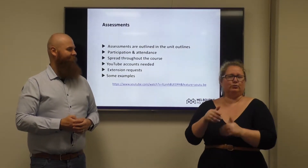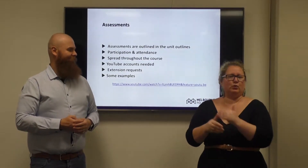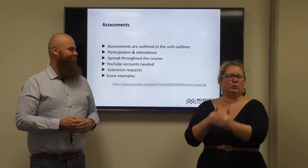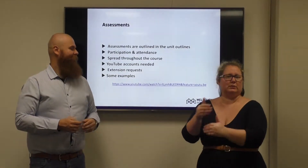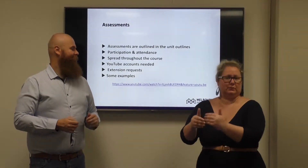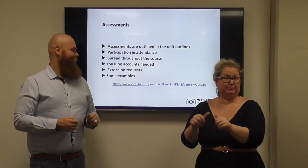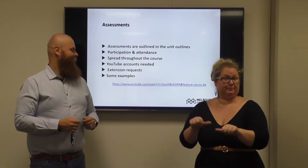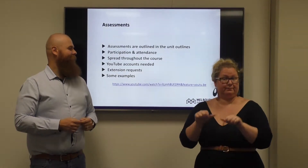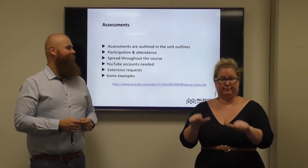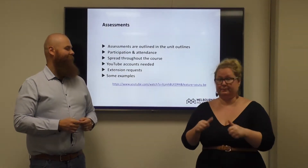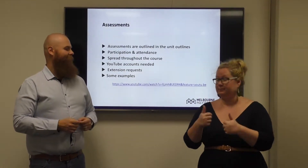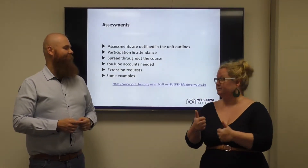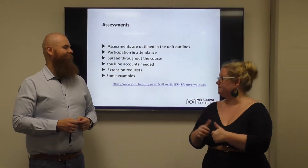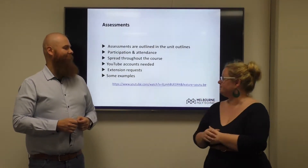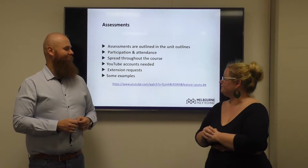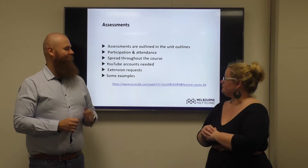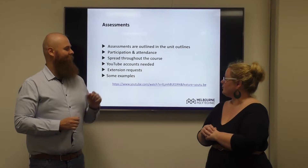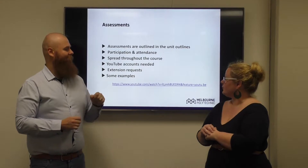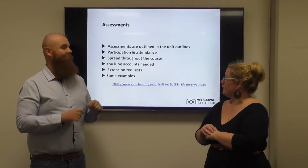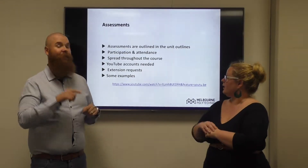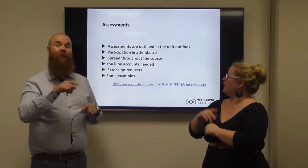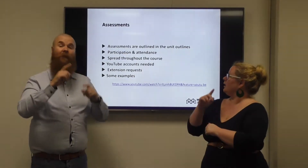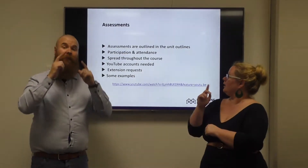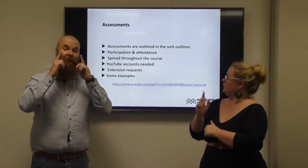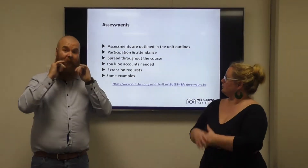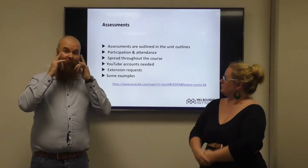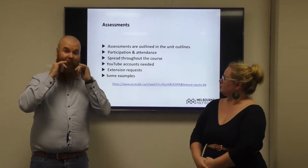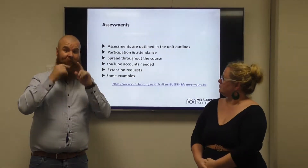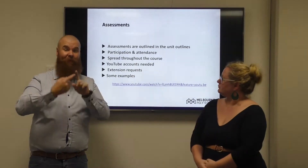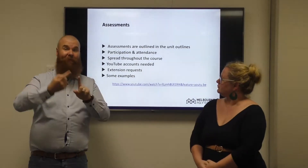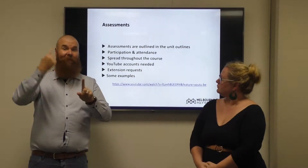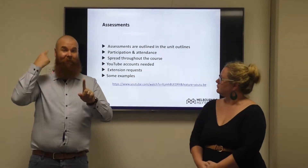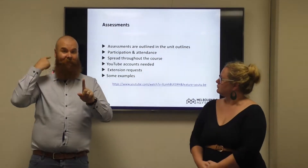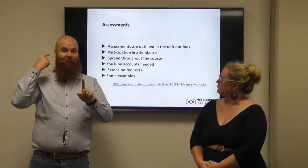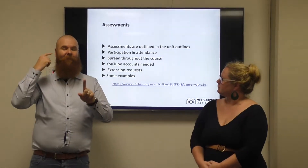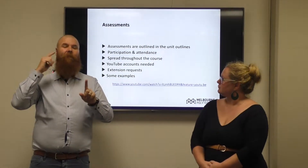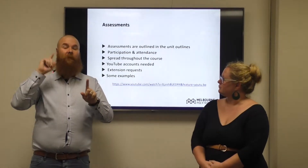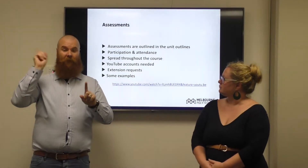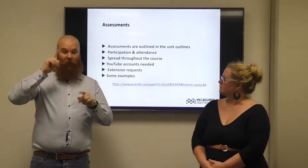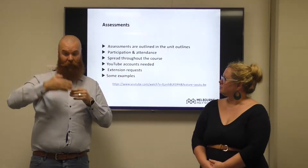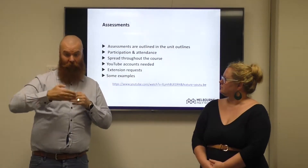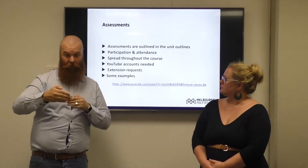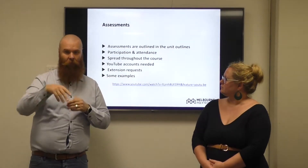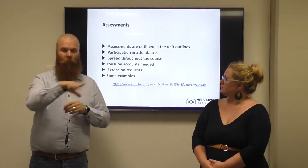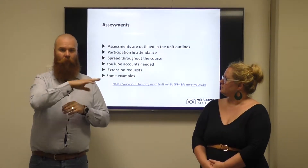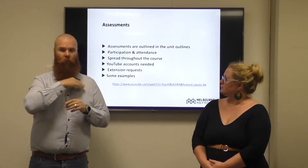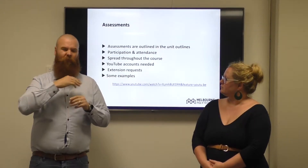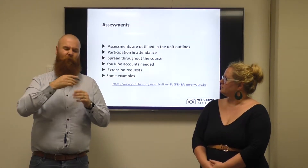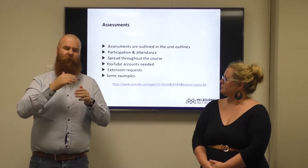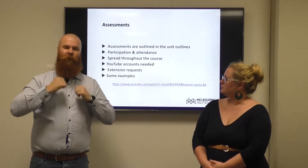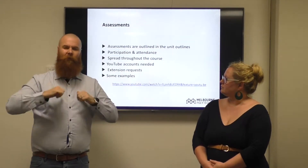But we're really pleased with the process that's happening. The assessments previously,